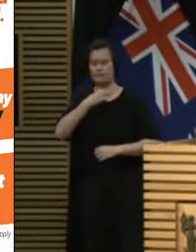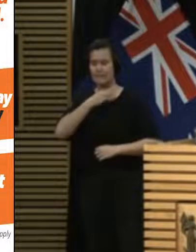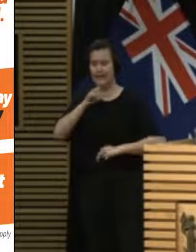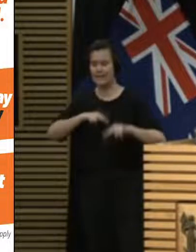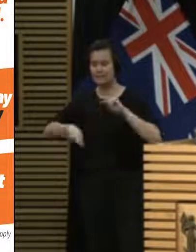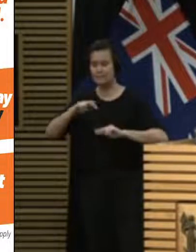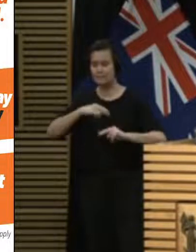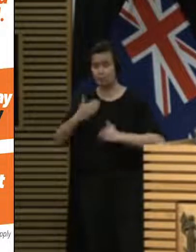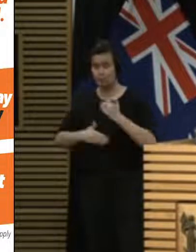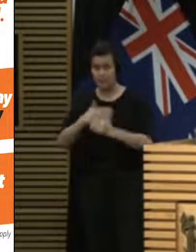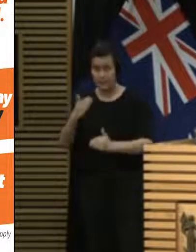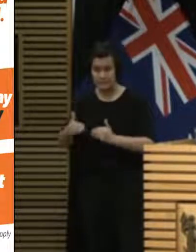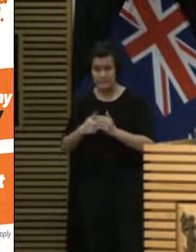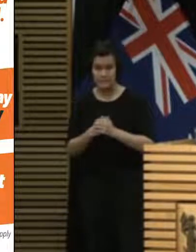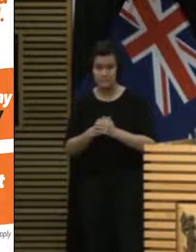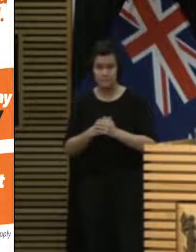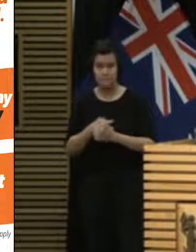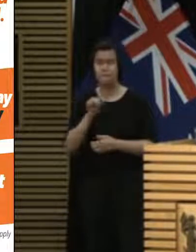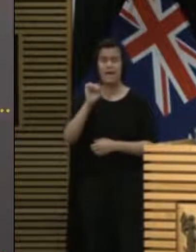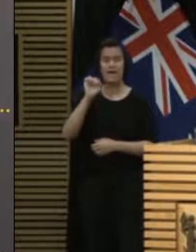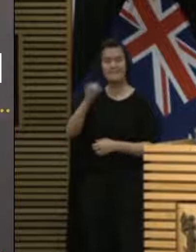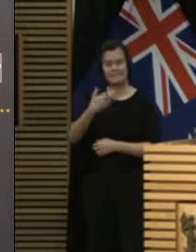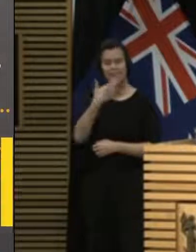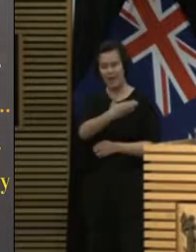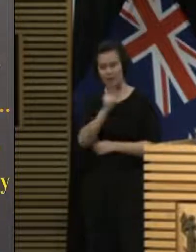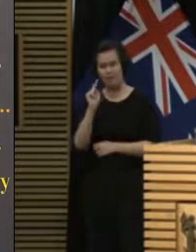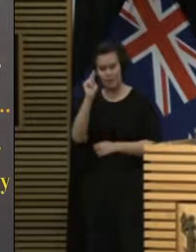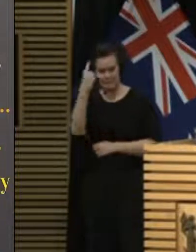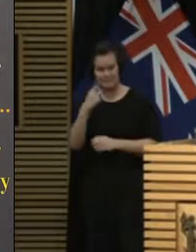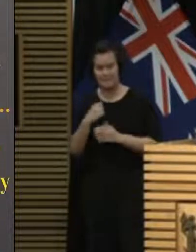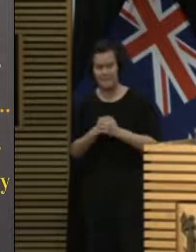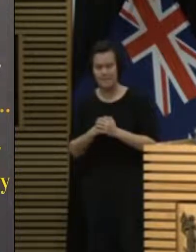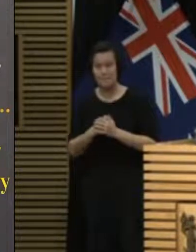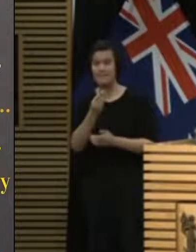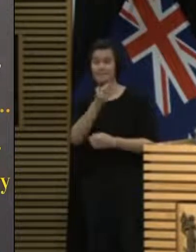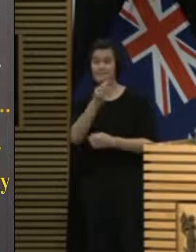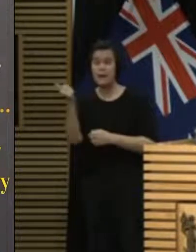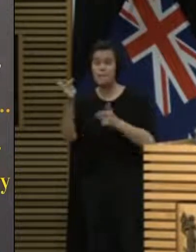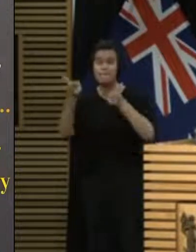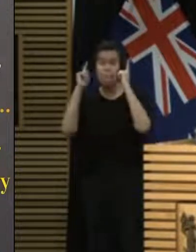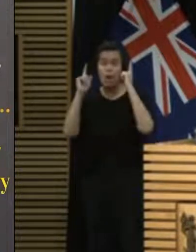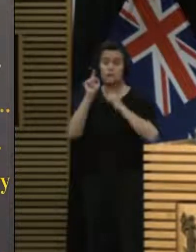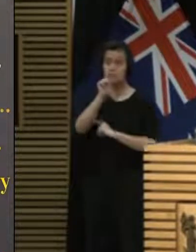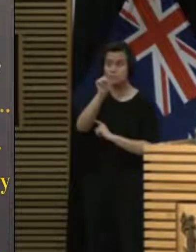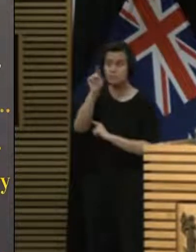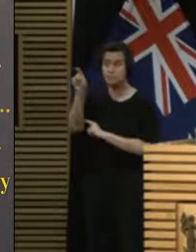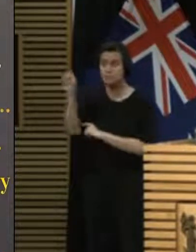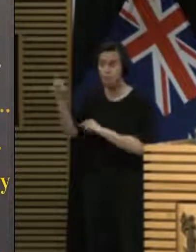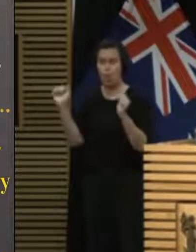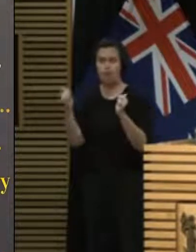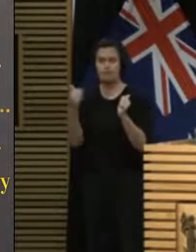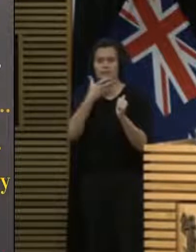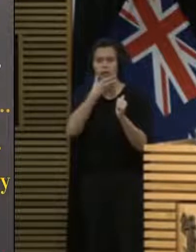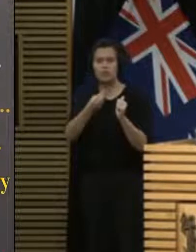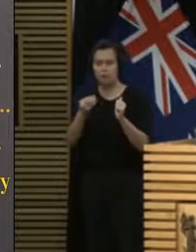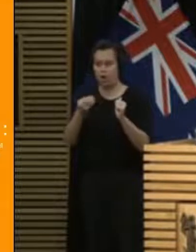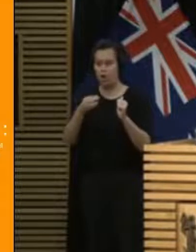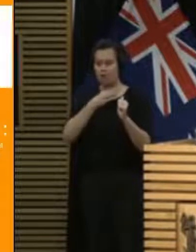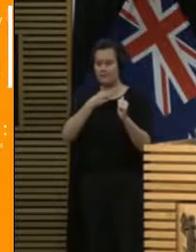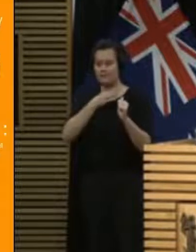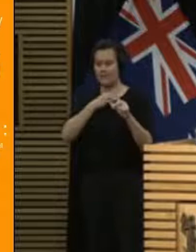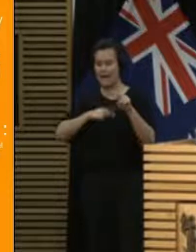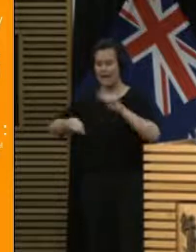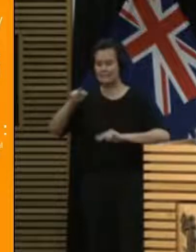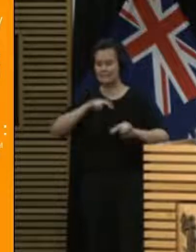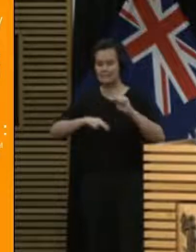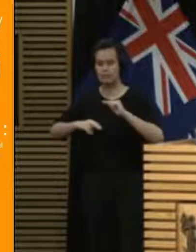Yes, thanks, PM. Look, it is important to note that we do already have some employers who are using the existing risk framework which is in place,